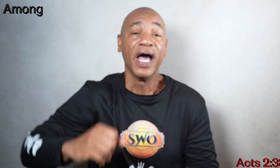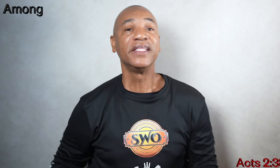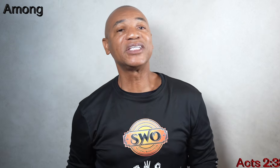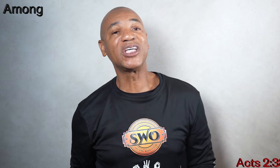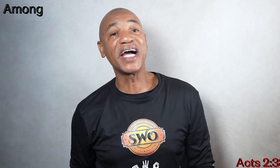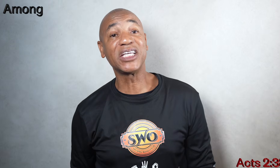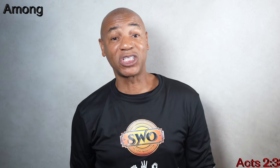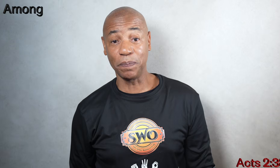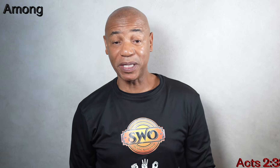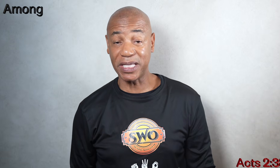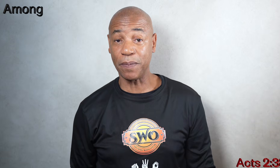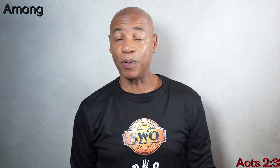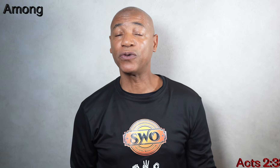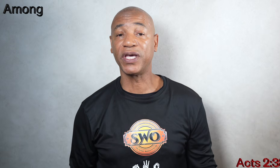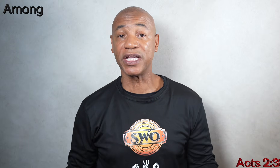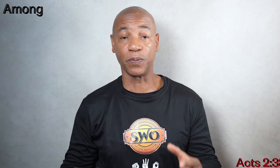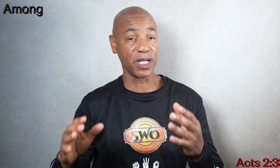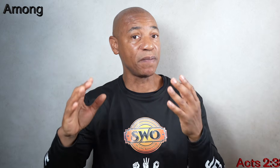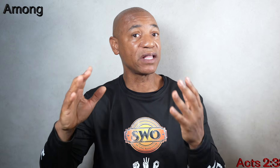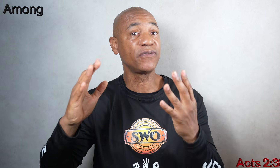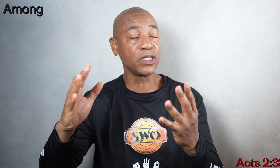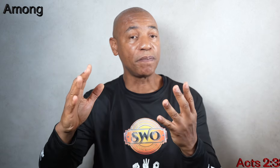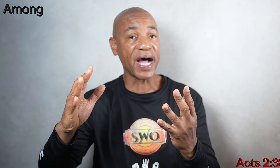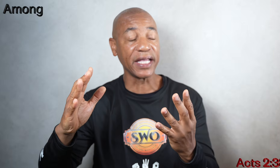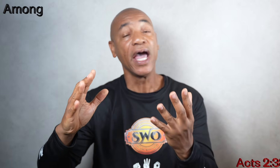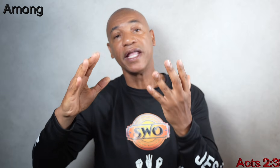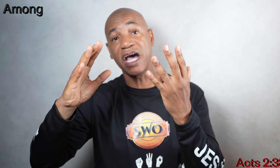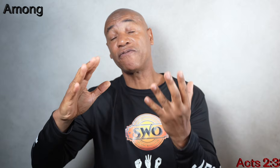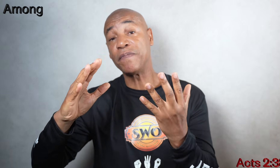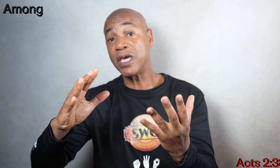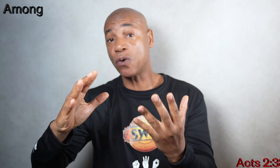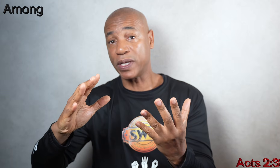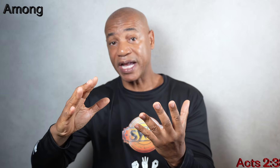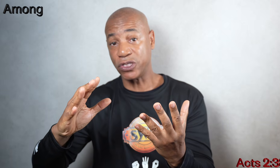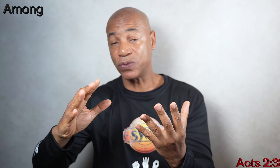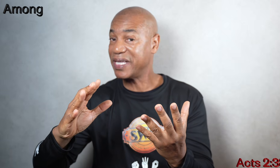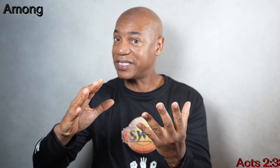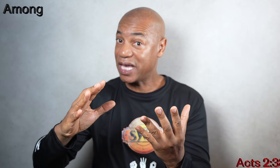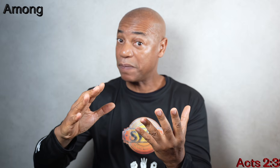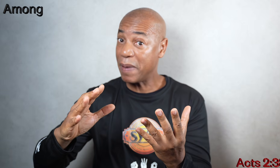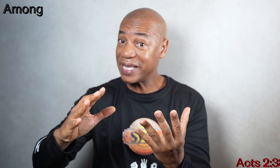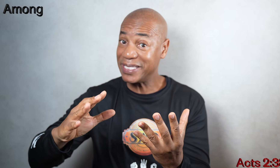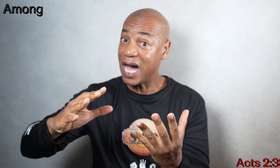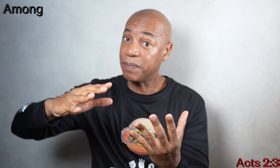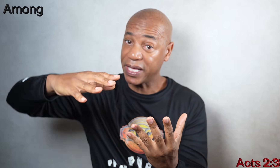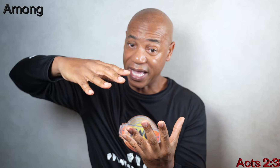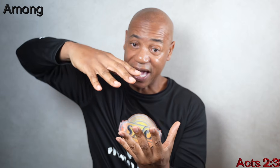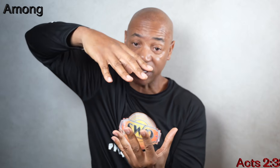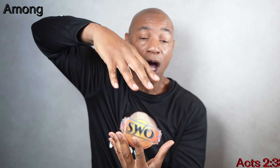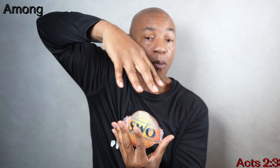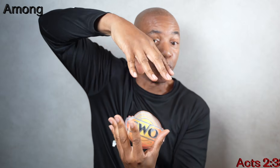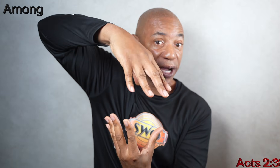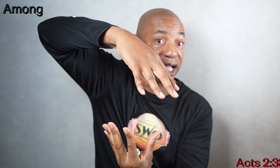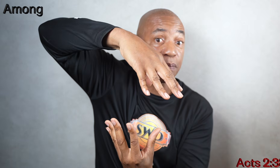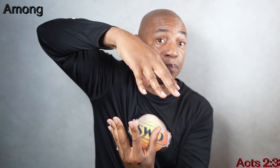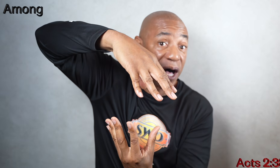The sign is simply take both hands, bring them out in front of the body. Now from here what I do is I take my dominant hand, bring it above